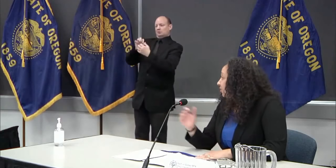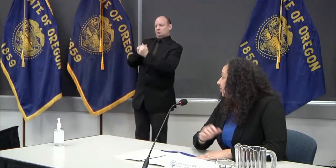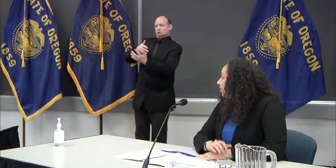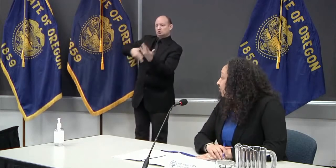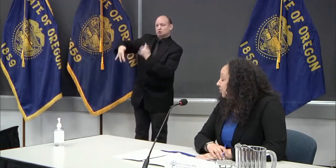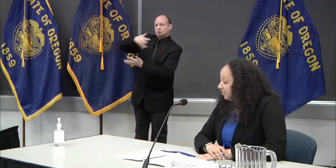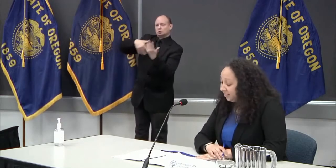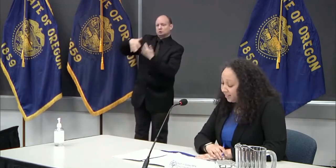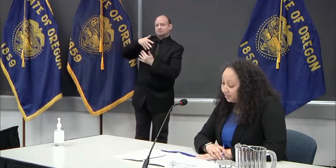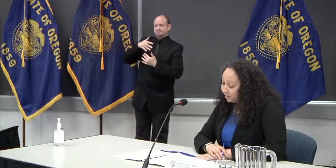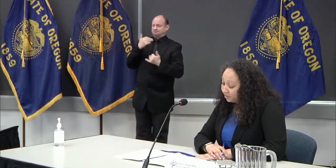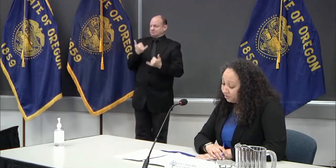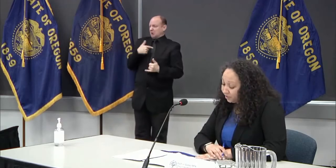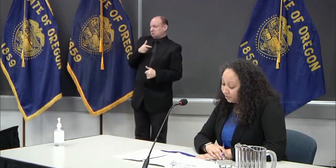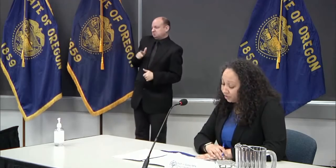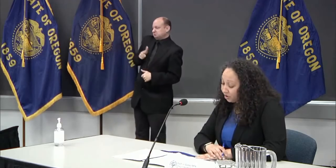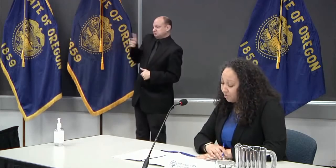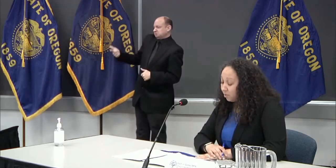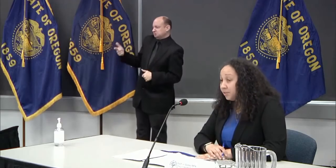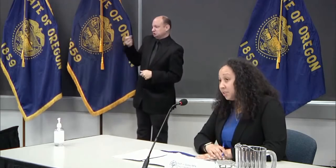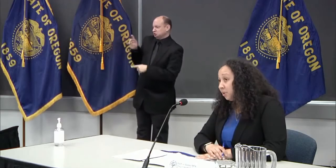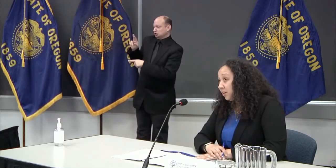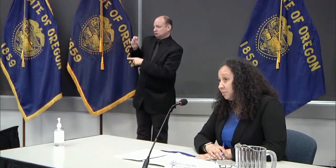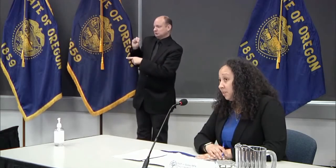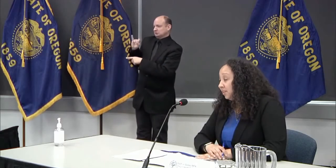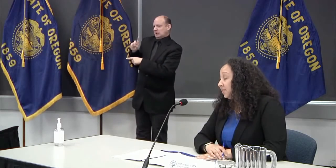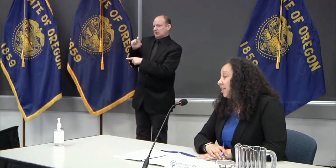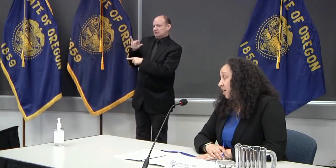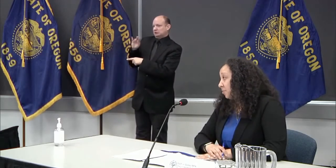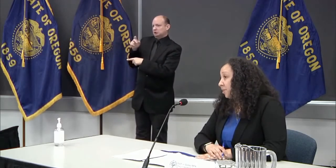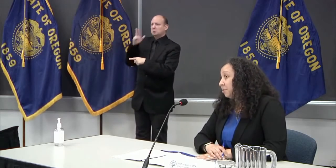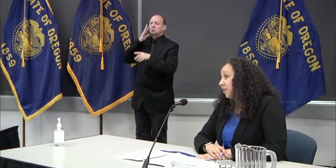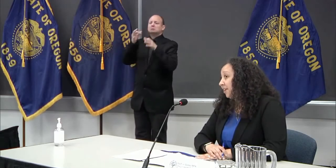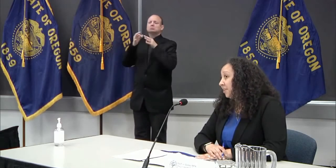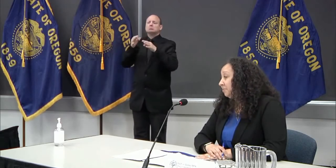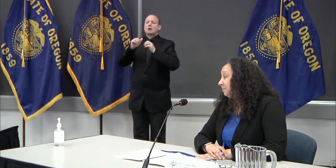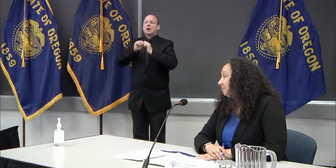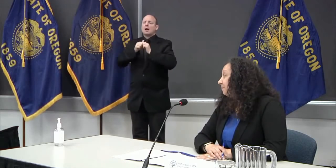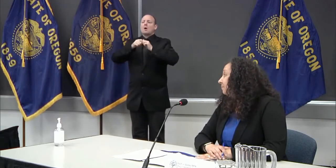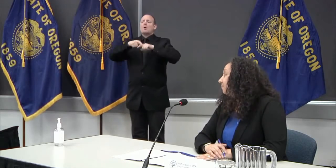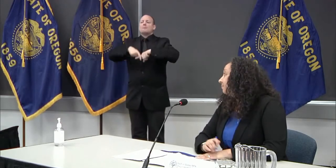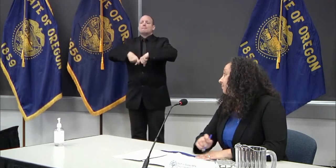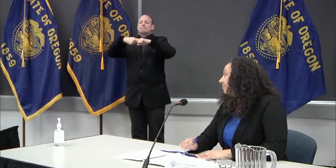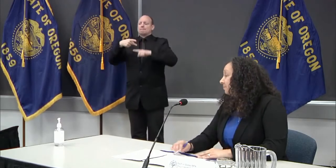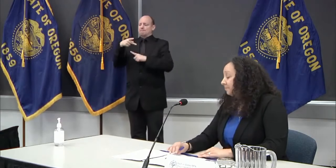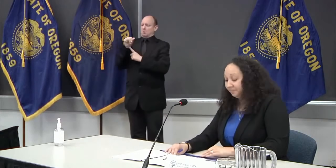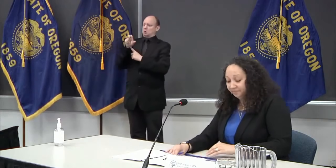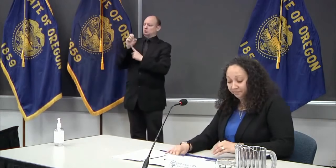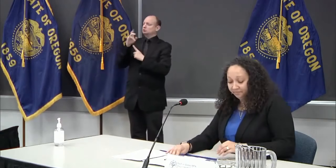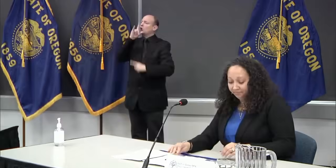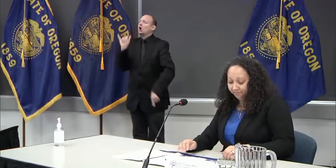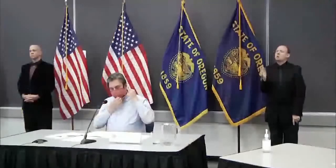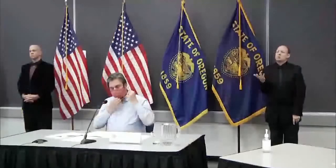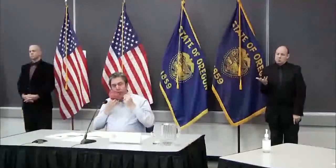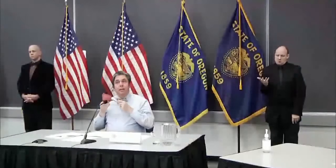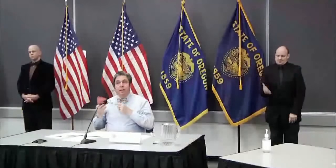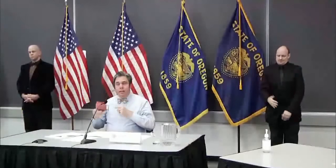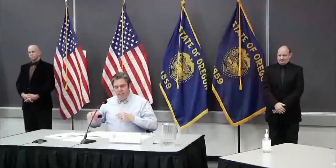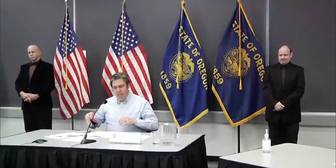turn it over to Dr. Dean Seidlinger, who's going to describe what this pause means and how we're implementing it. Thank you, Director